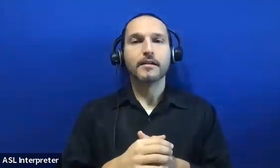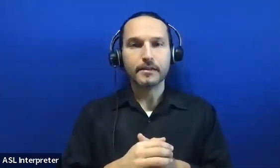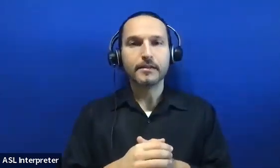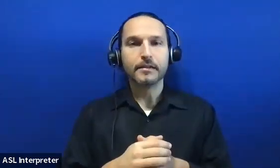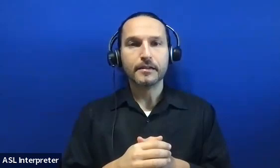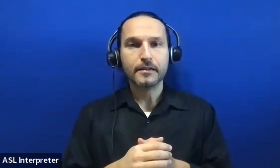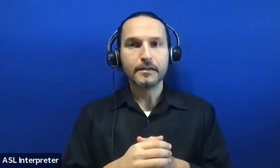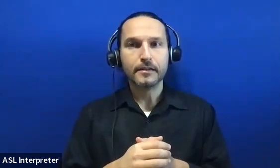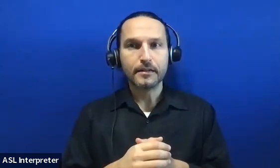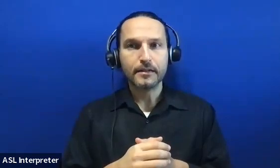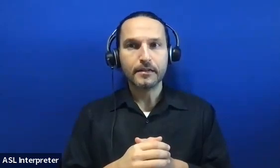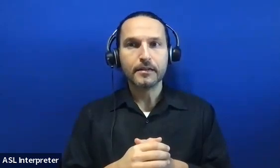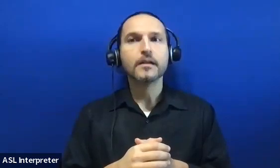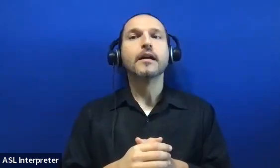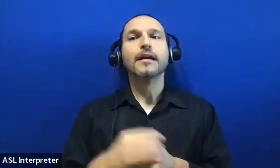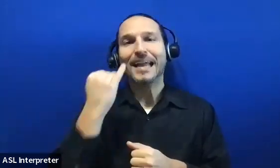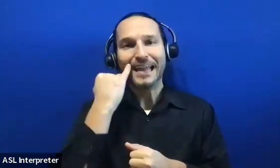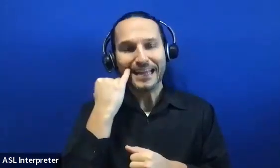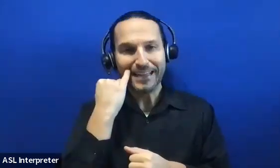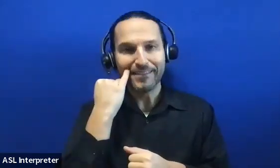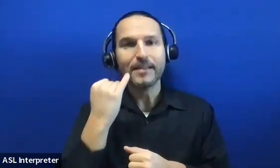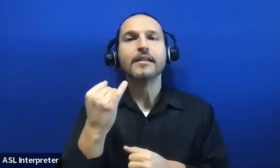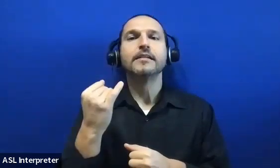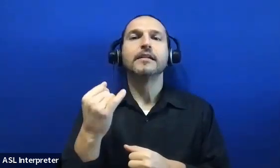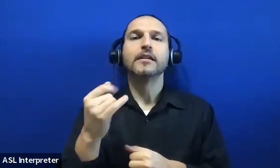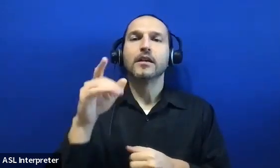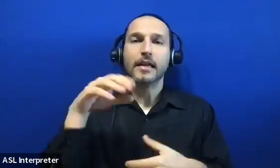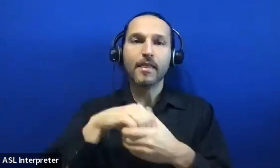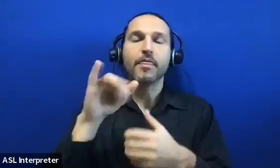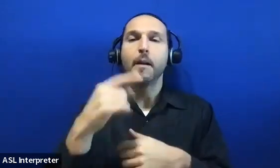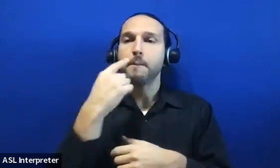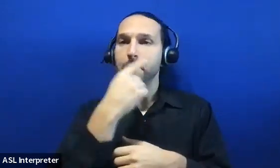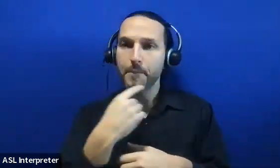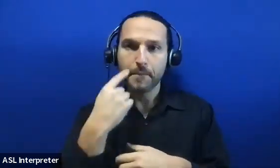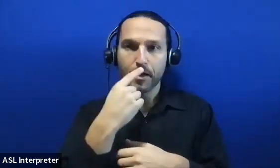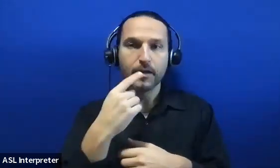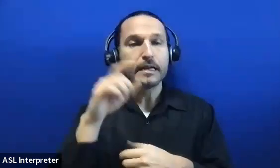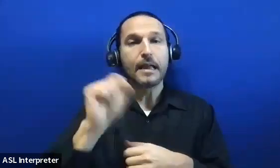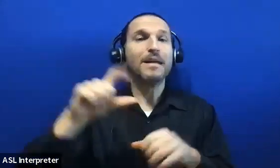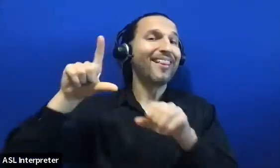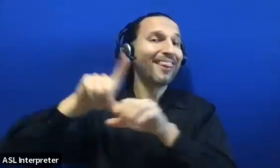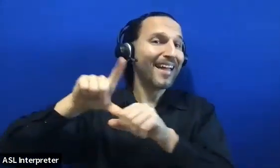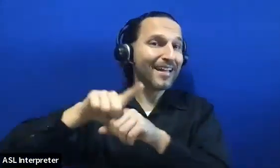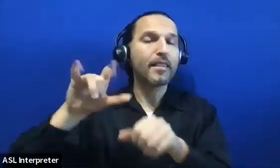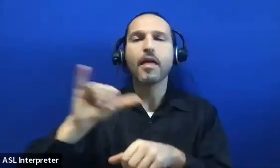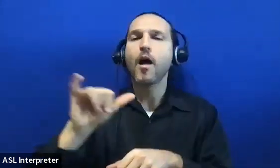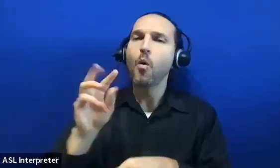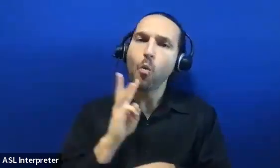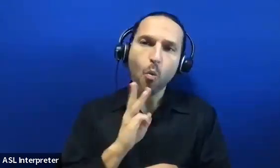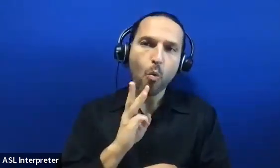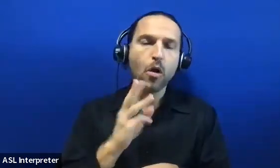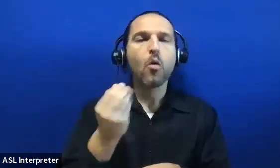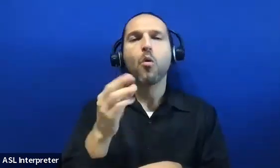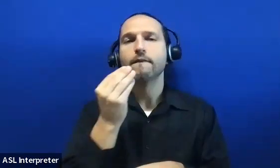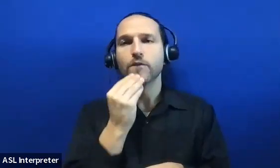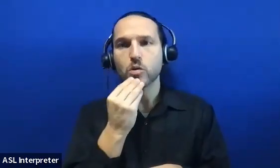mouth. This is when we have something enter the mouth. That could be liquid, like water, or